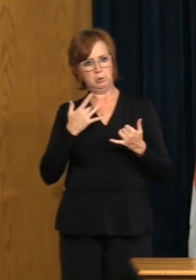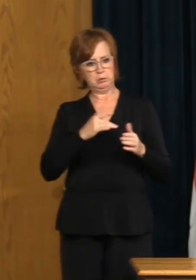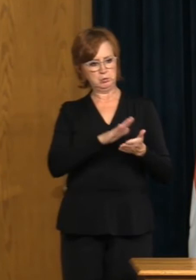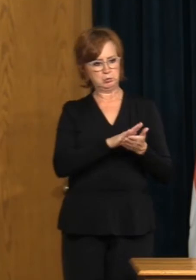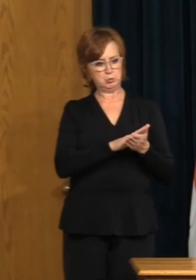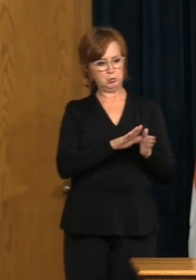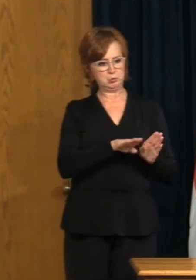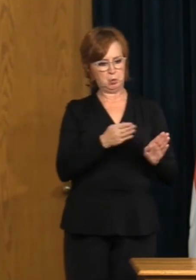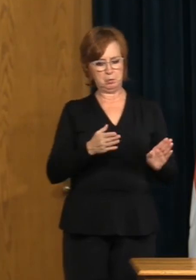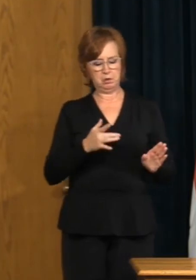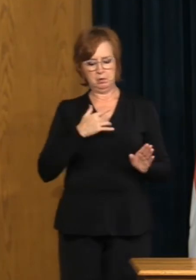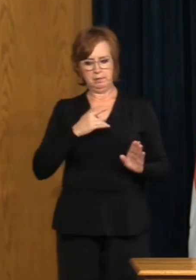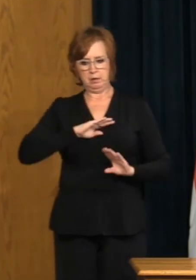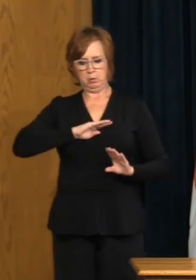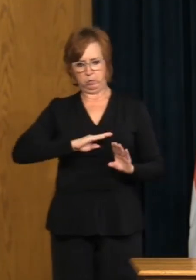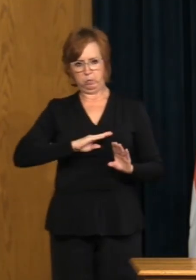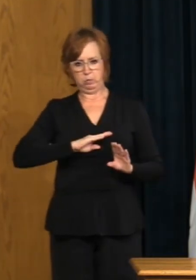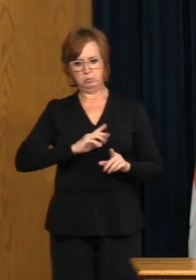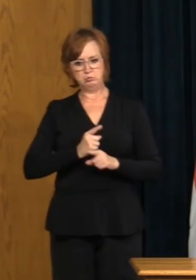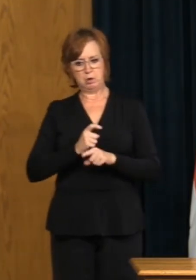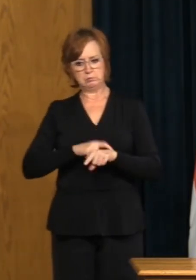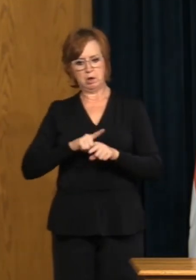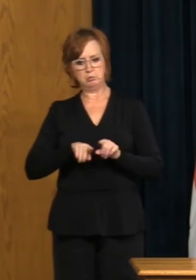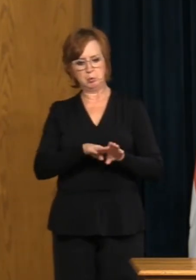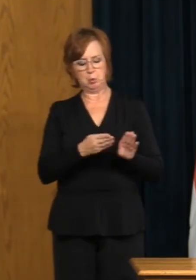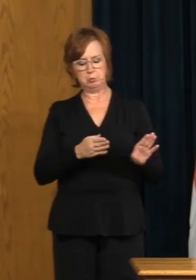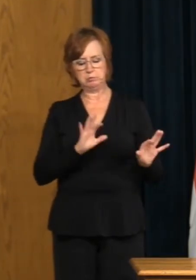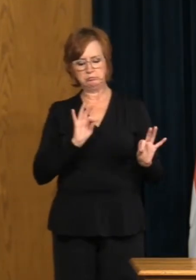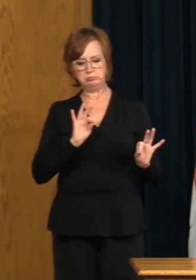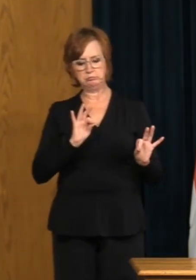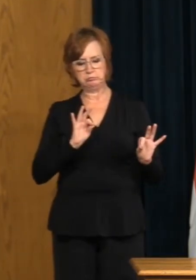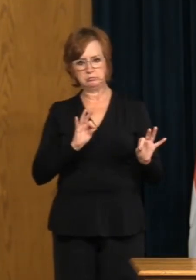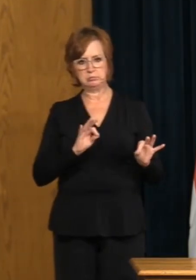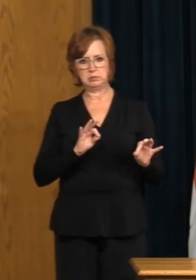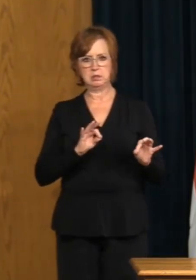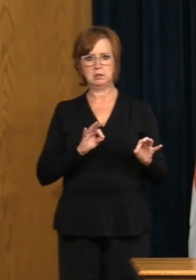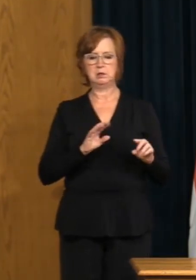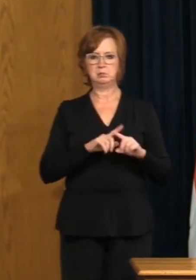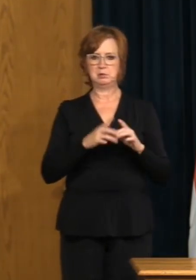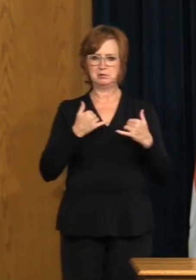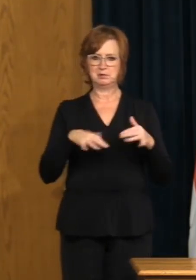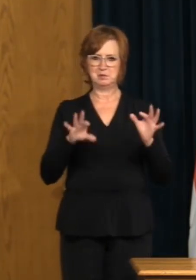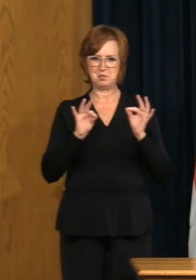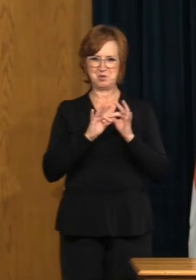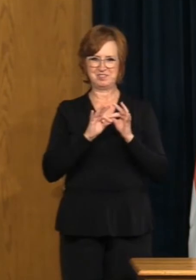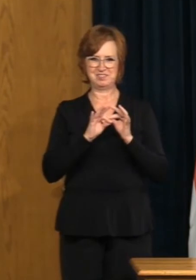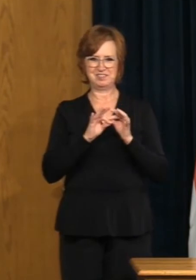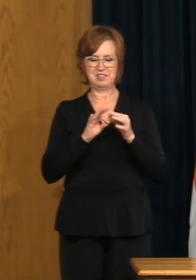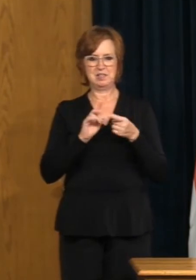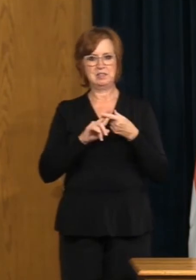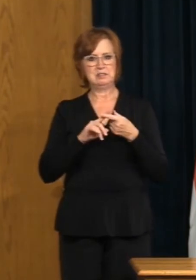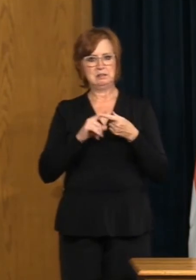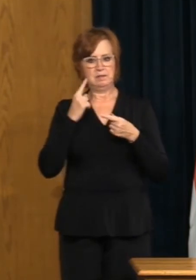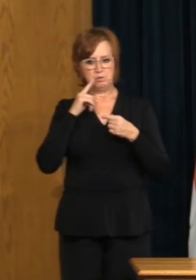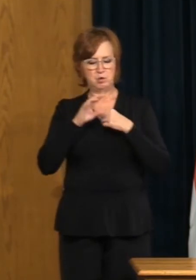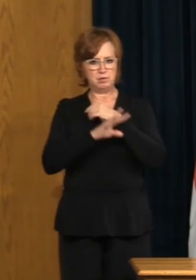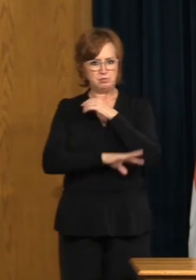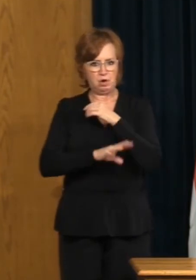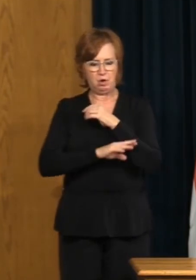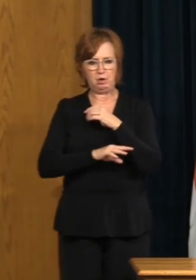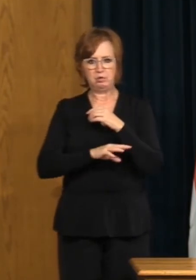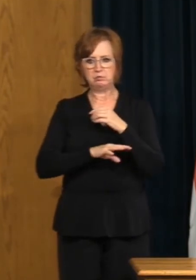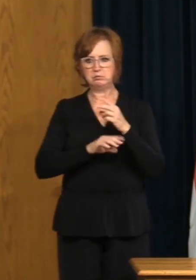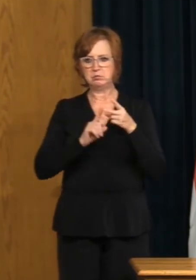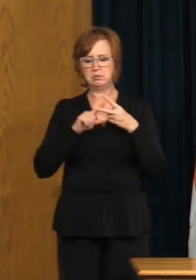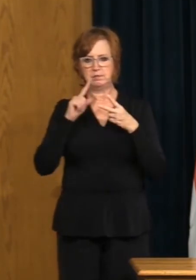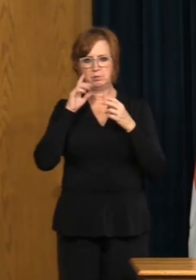we need to think through that. What do we do in the fall and winter? And if we are with people who are not in a virtual household, how can